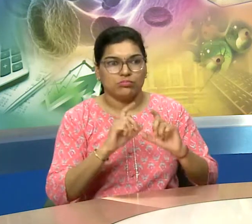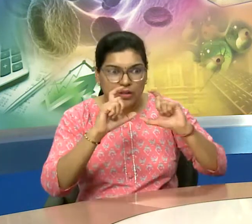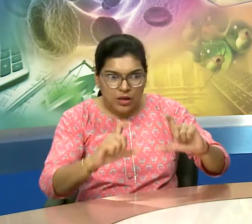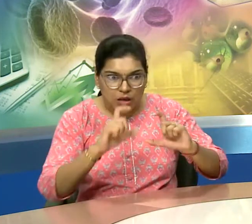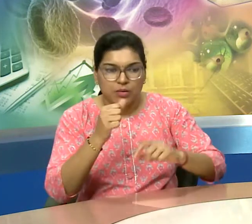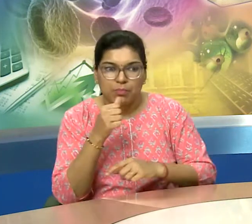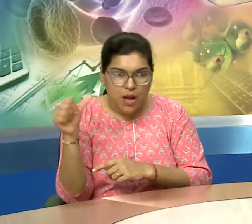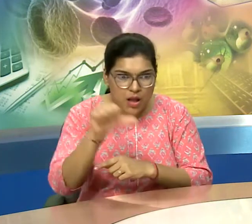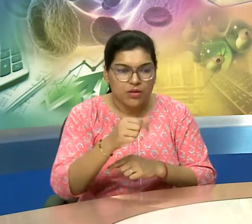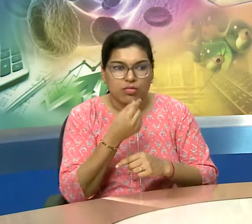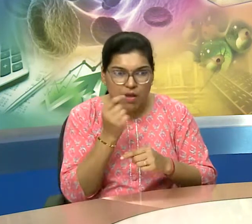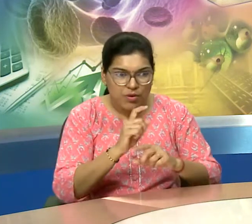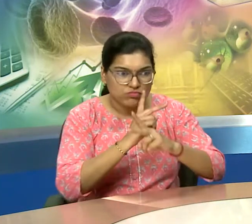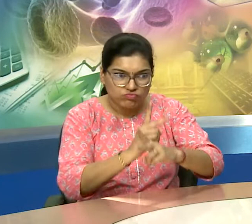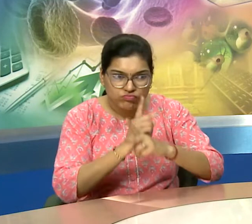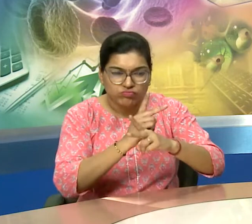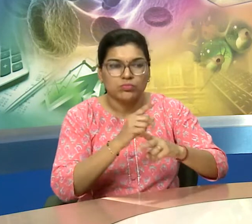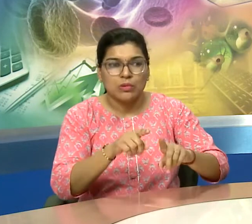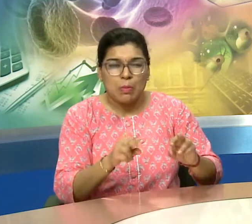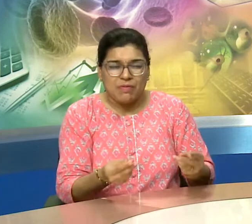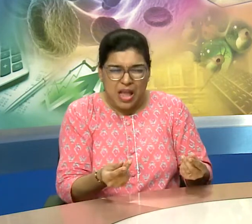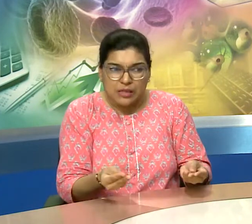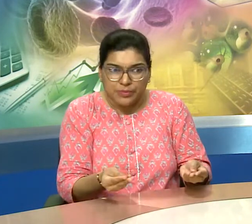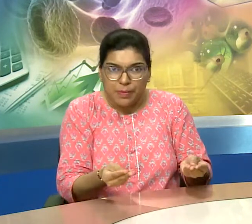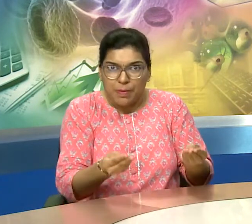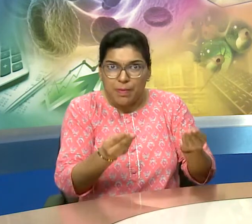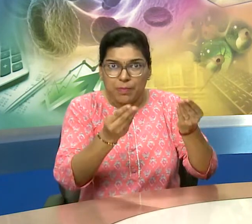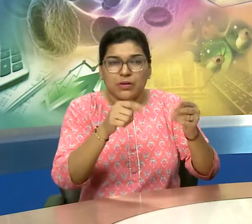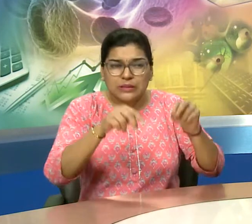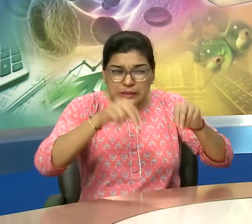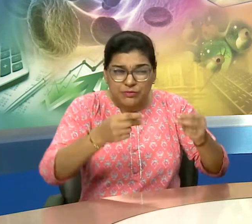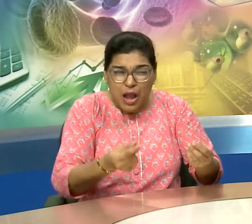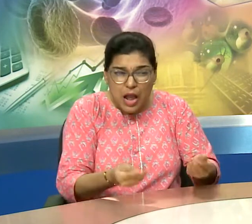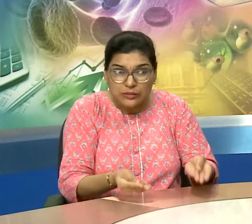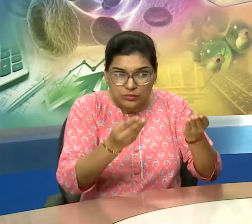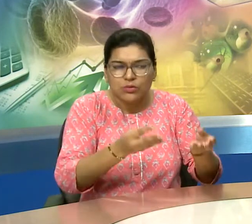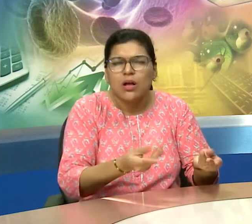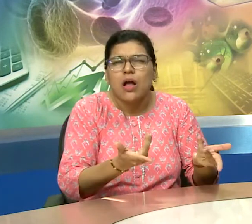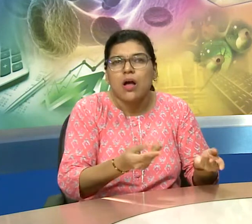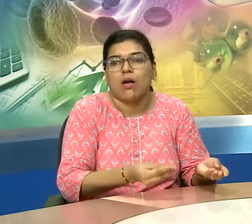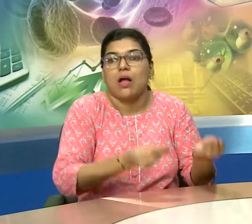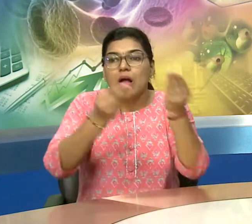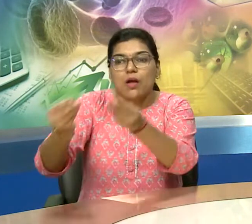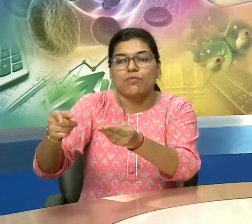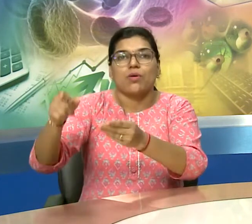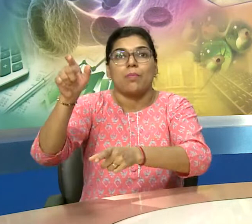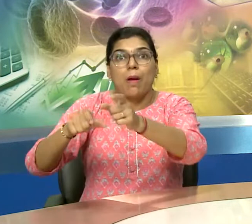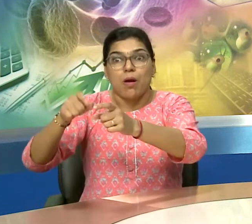explains about the improved agricultural protection. It helped in